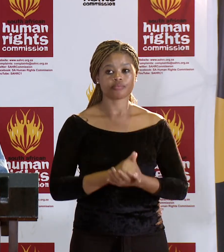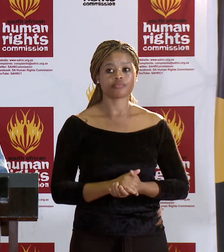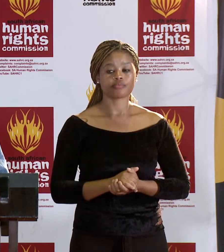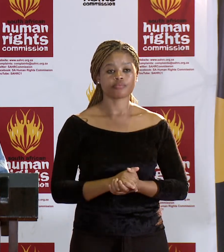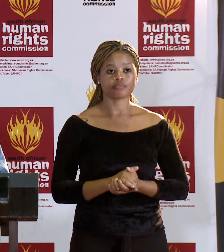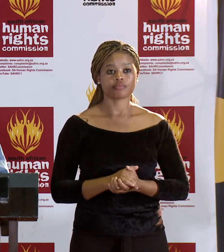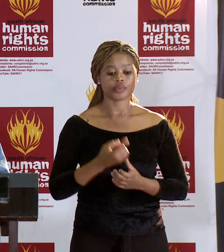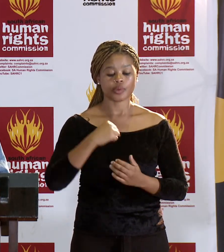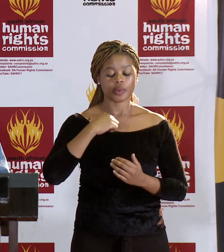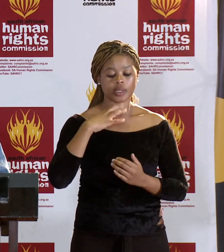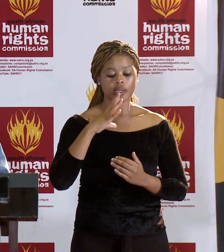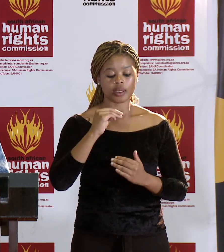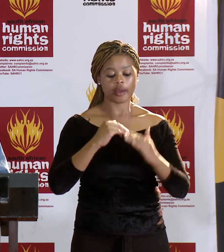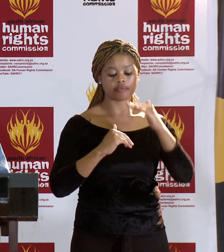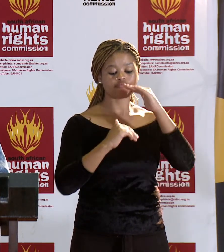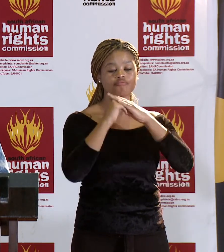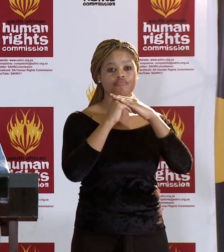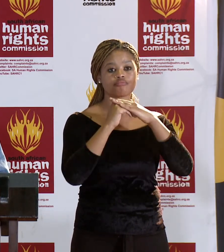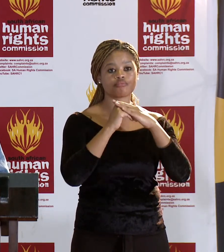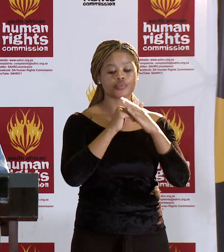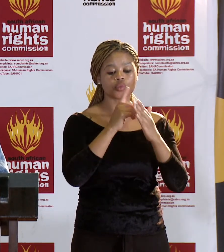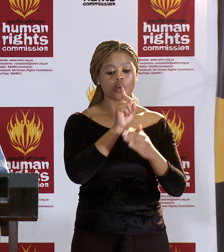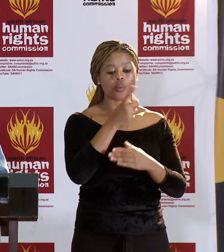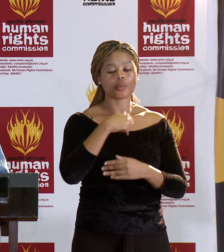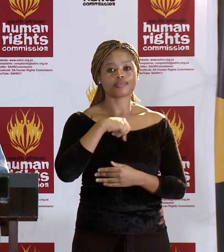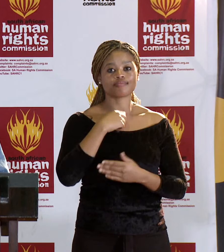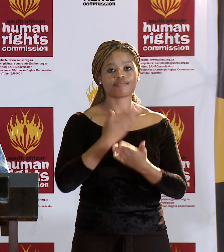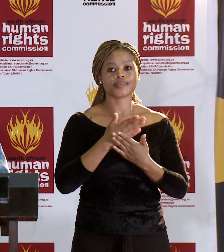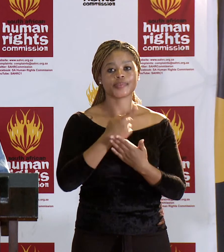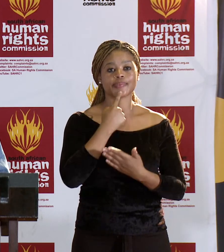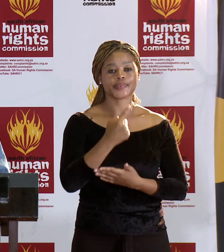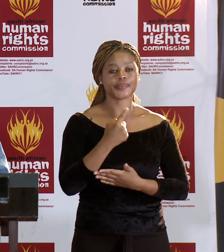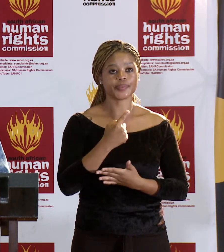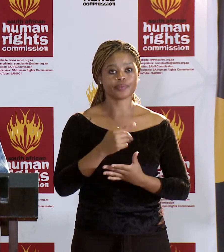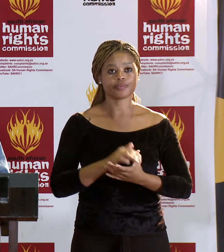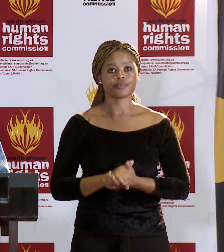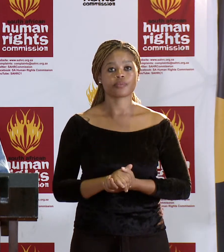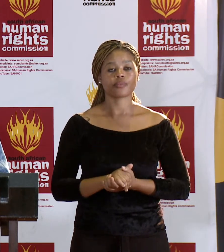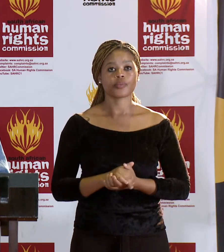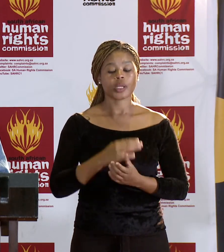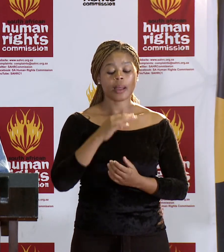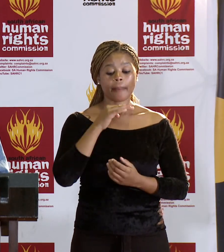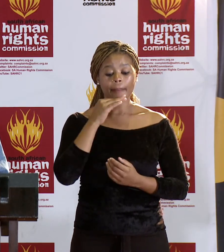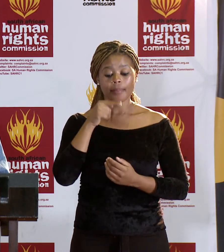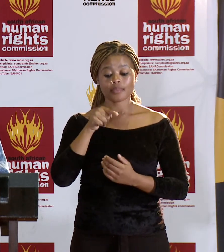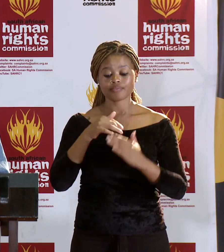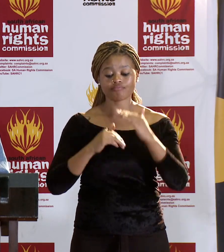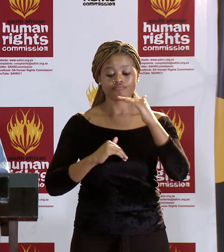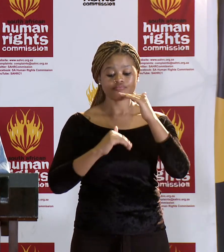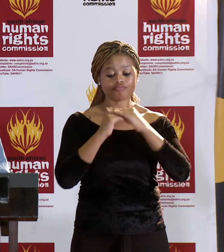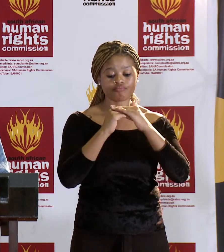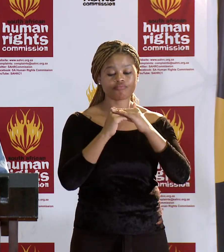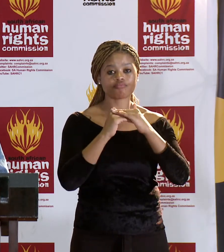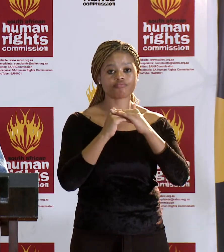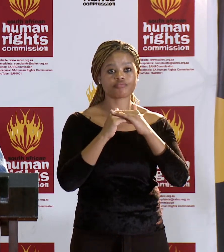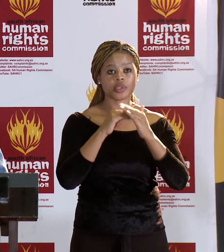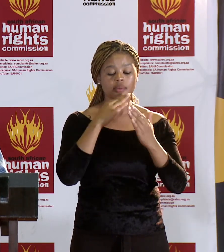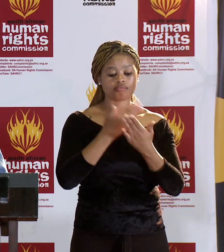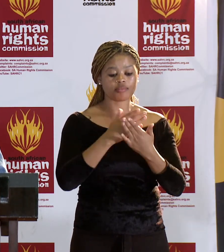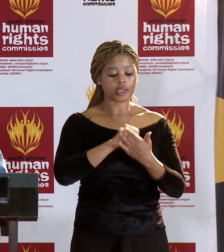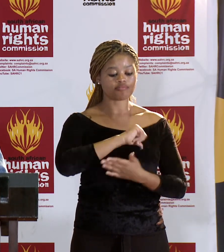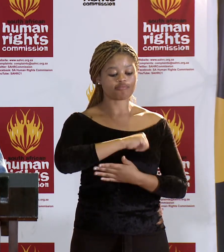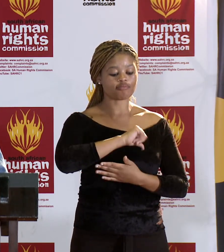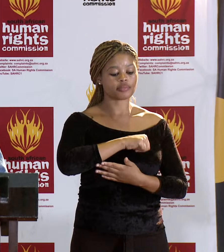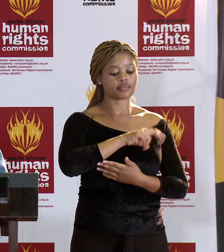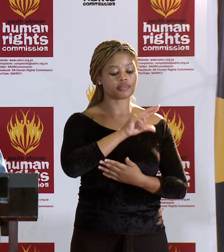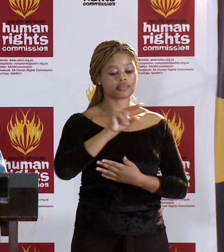we have limits to what we can say. And those limits pertain to being hurtful to other